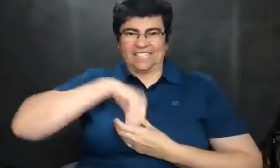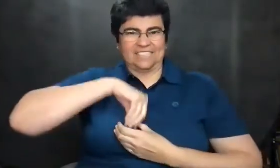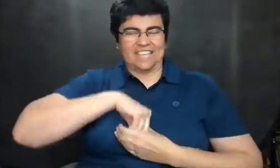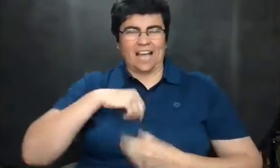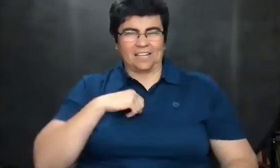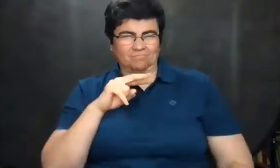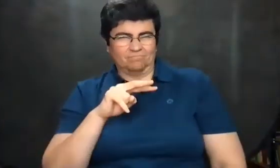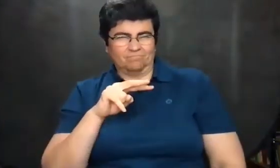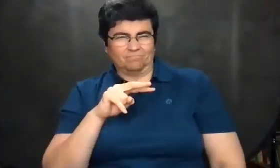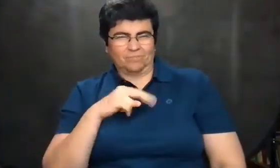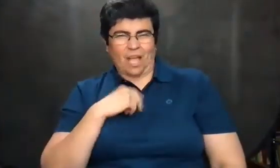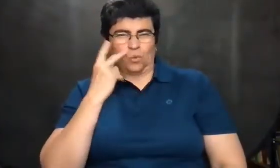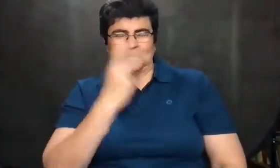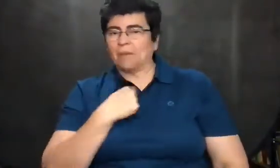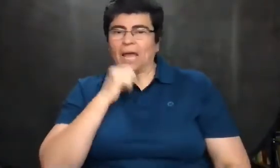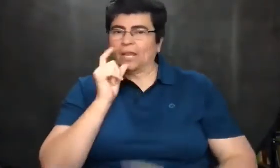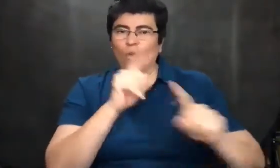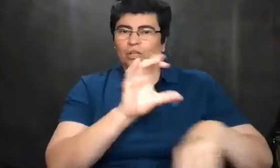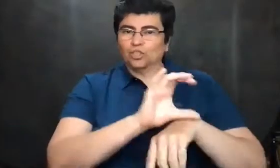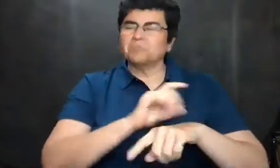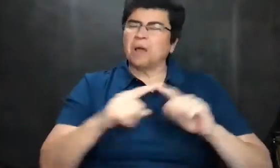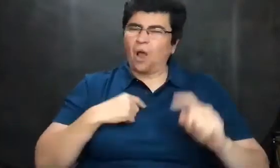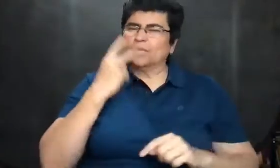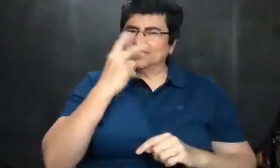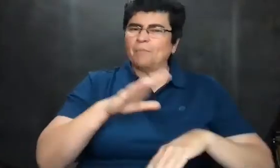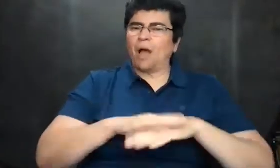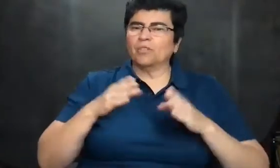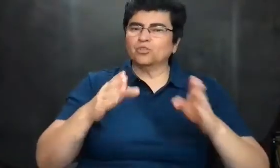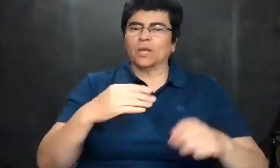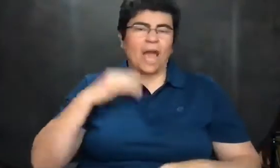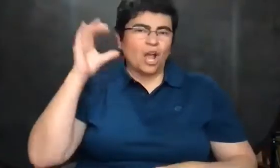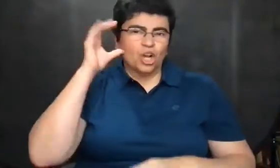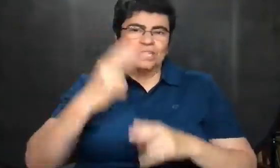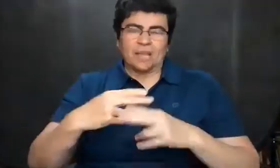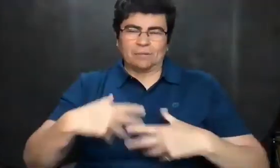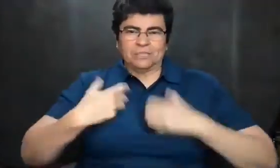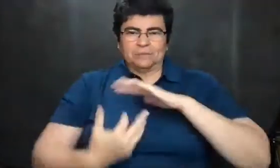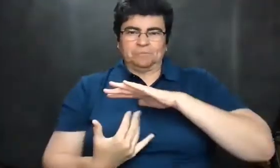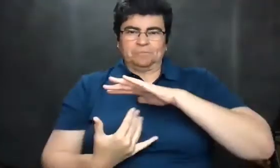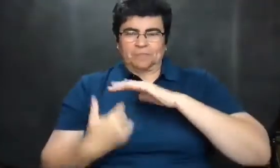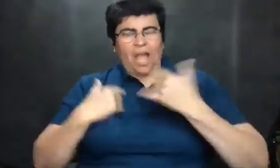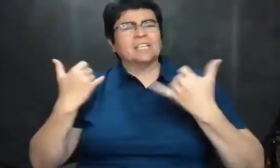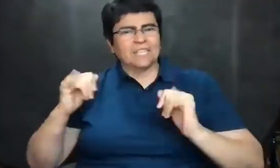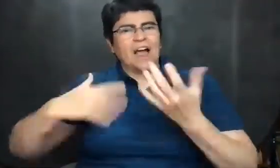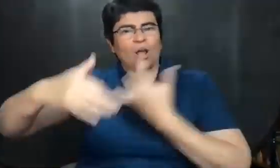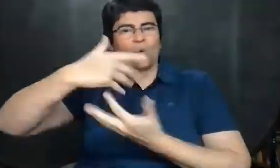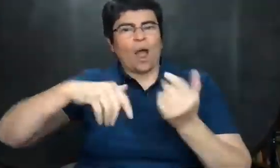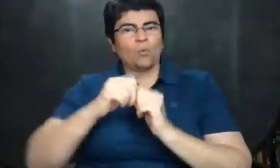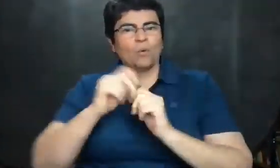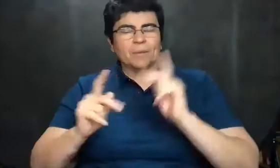him, you know. I didn't go to church, but I'd see him on the street every time I heard his name. I still hung out with people that were going to church and they would talk about him and I'd think, yeah,